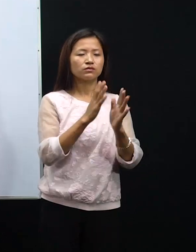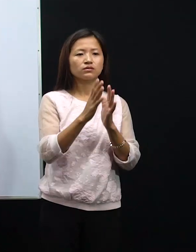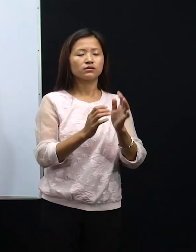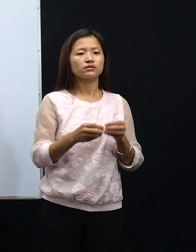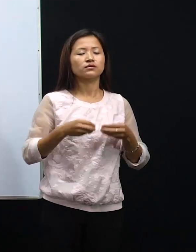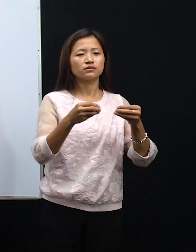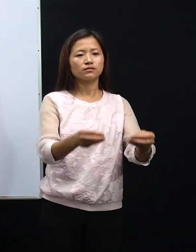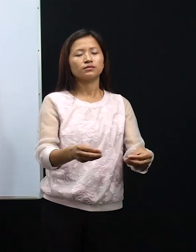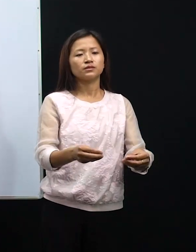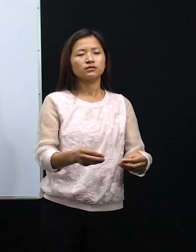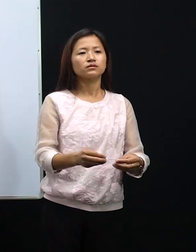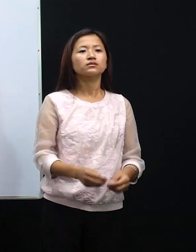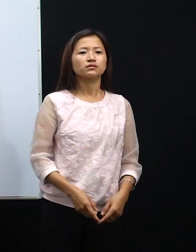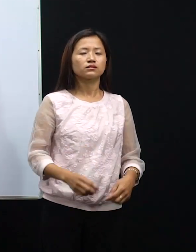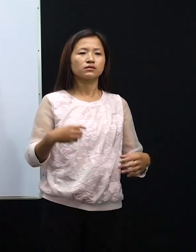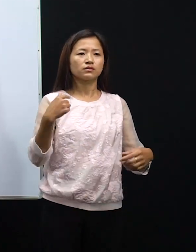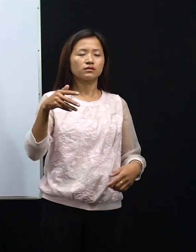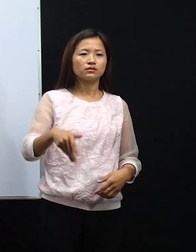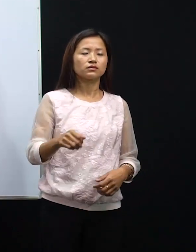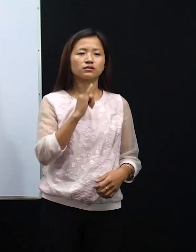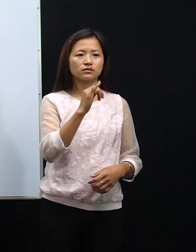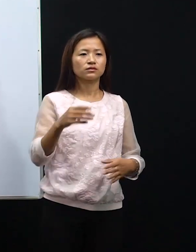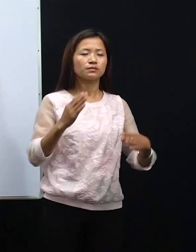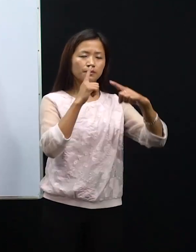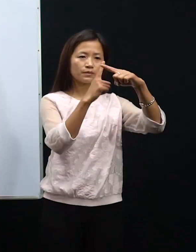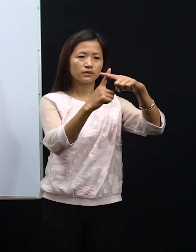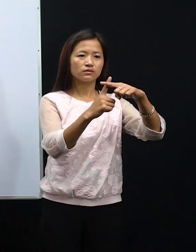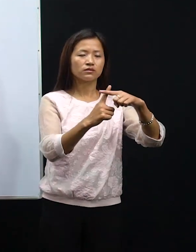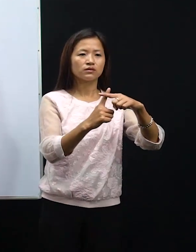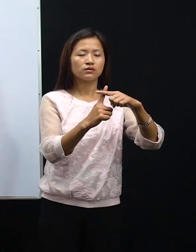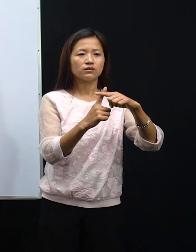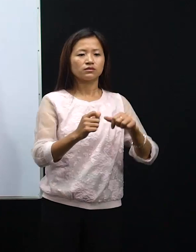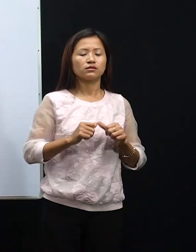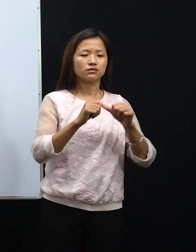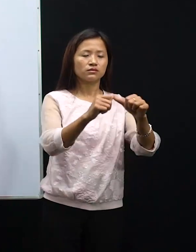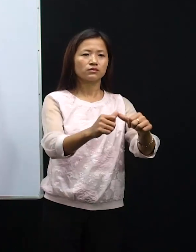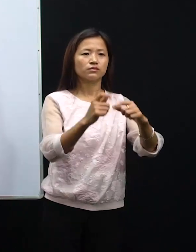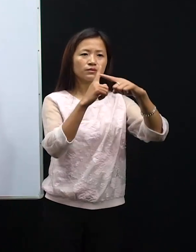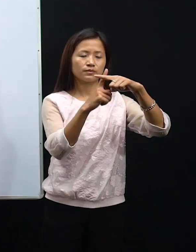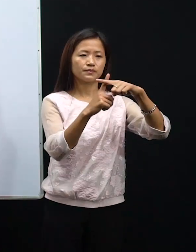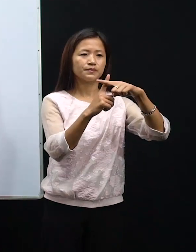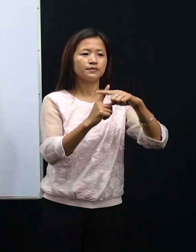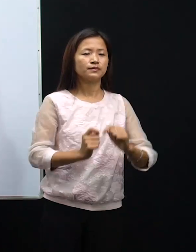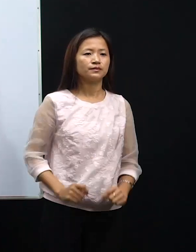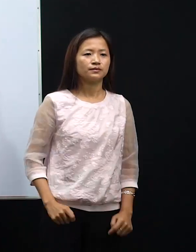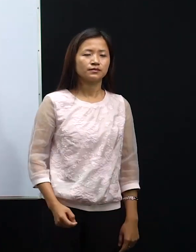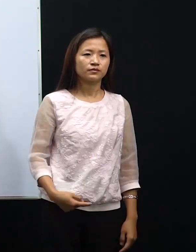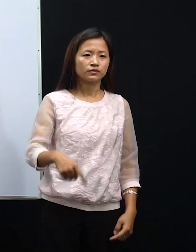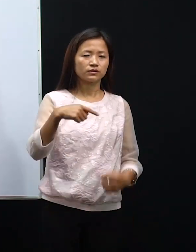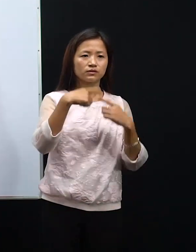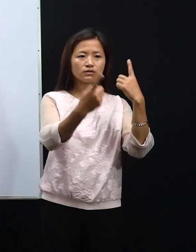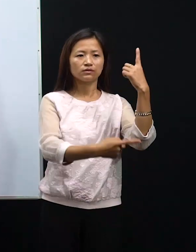means it is plus. So since 9 is plus, the answer will also be plus. For the last